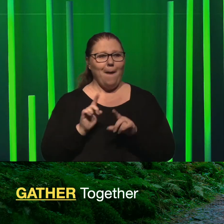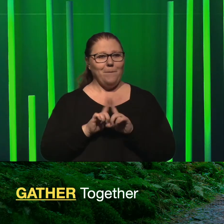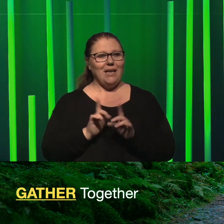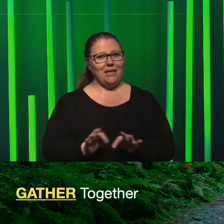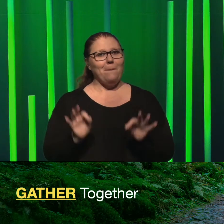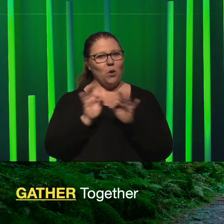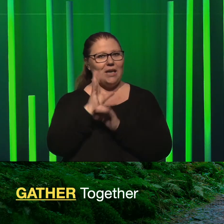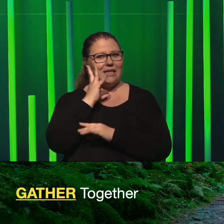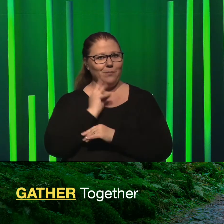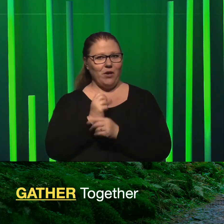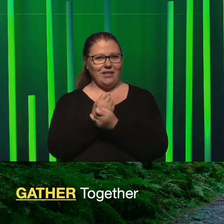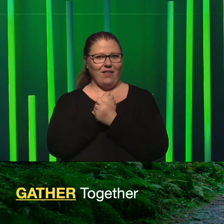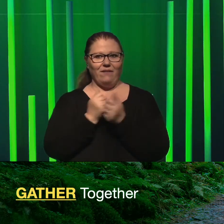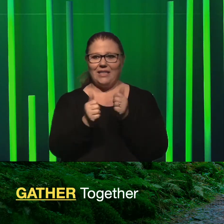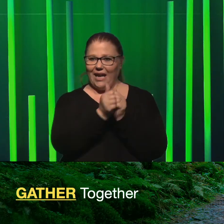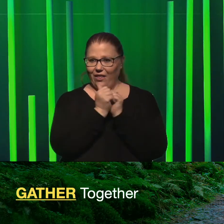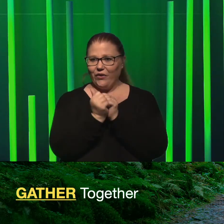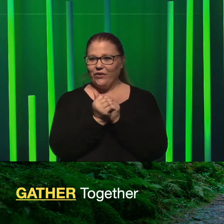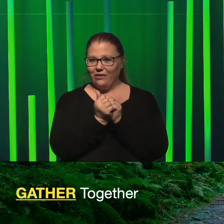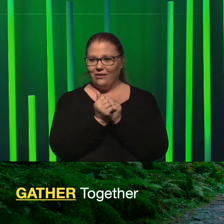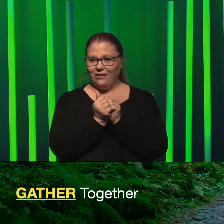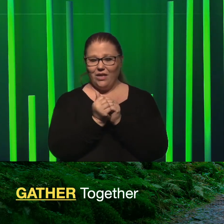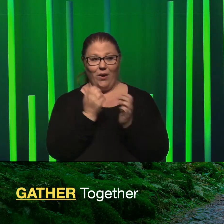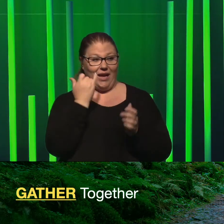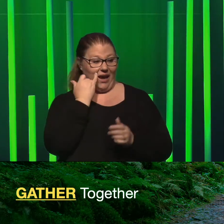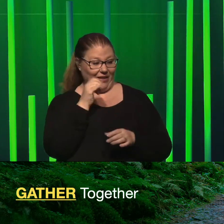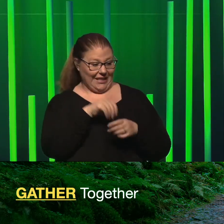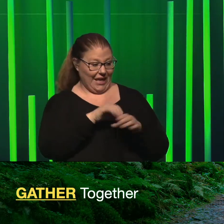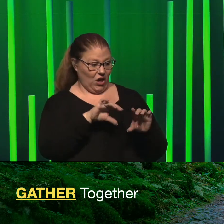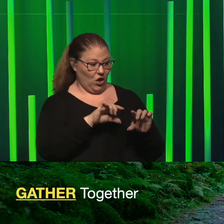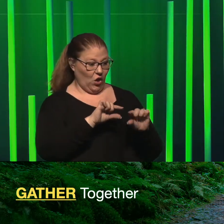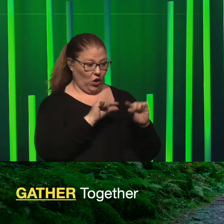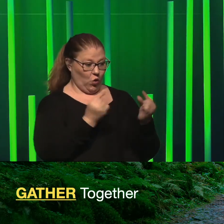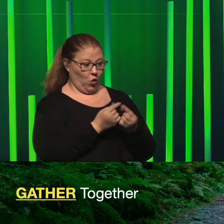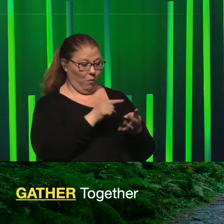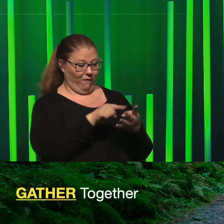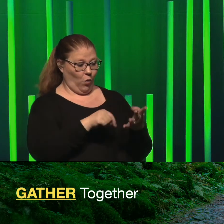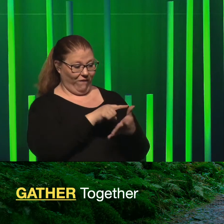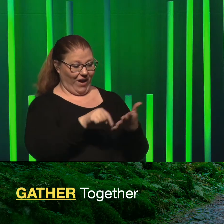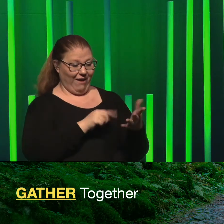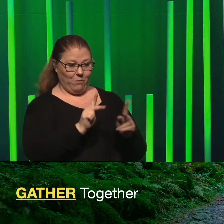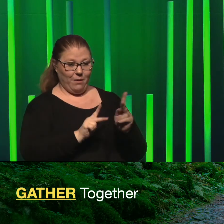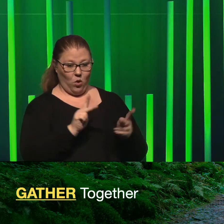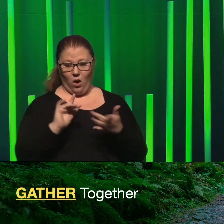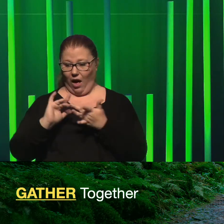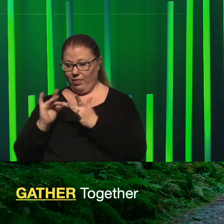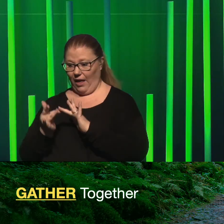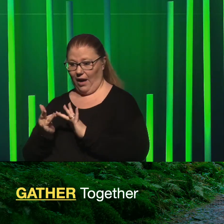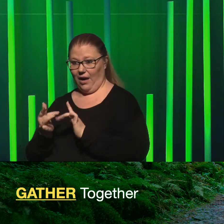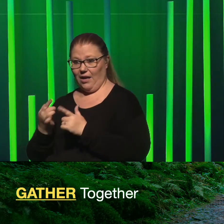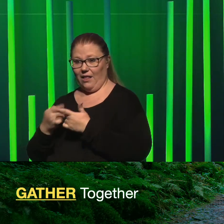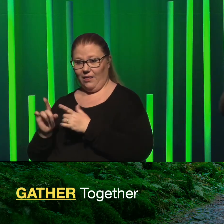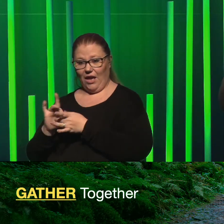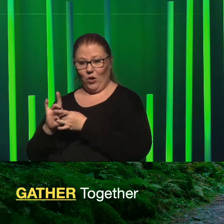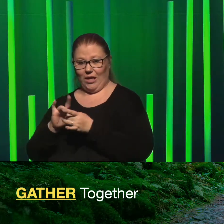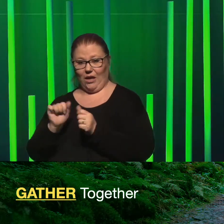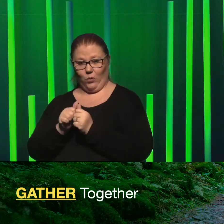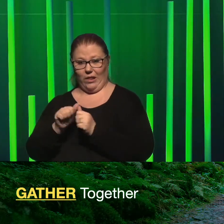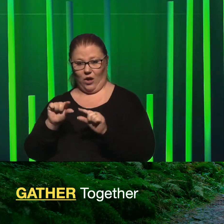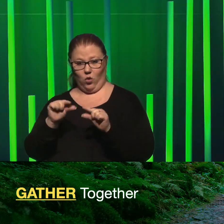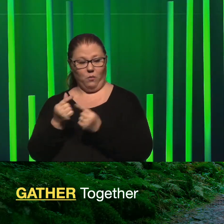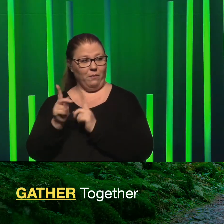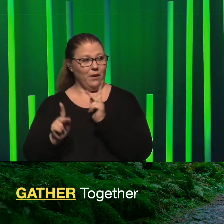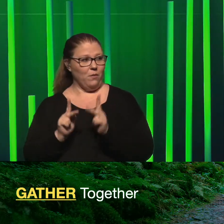important to experience love together. So whether that's in a group of 4 or 5 people, whether that's online and then you connect, but gather